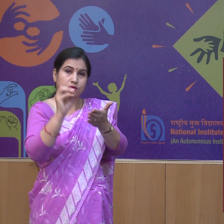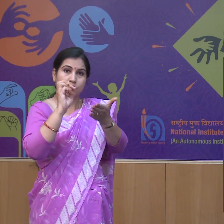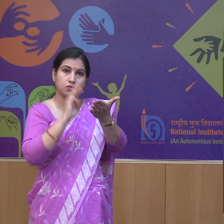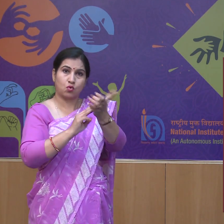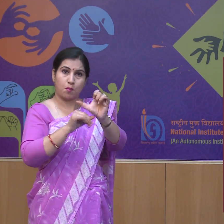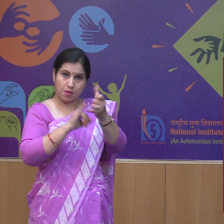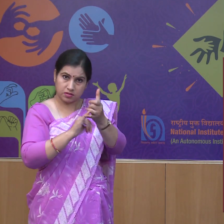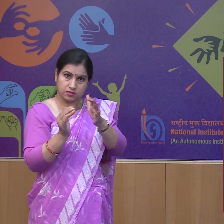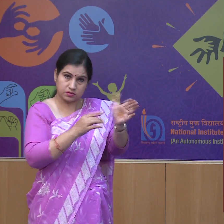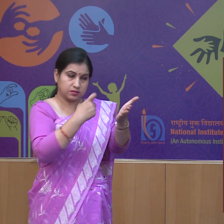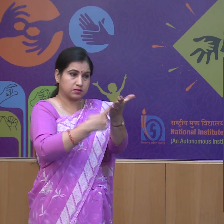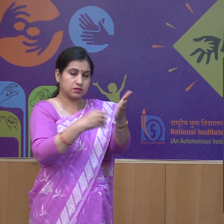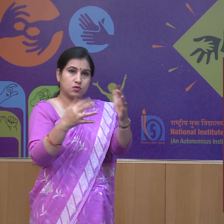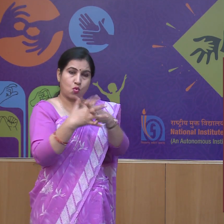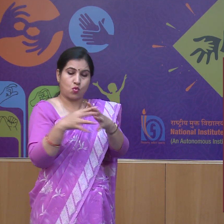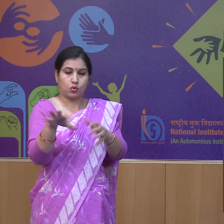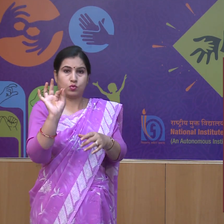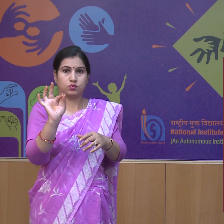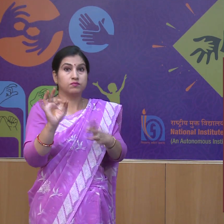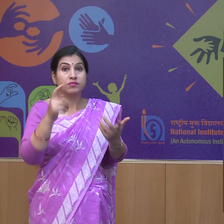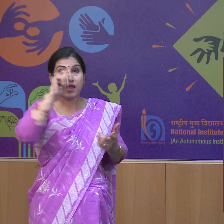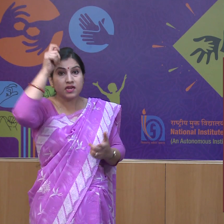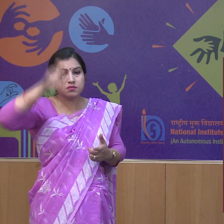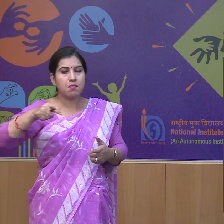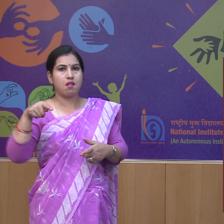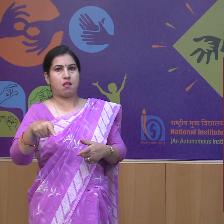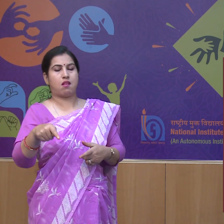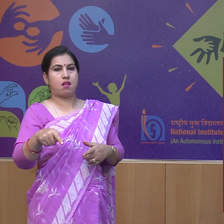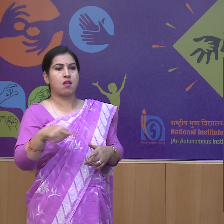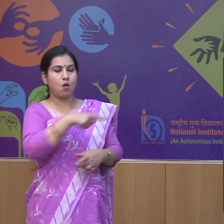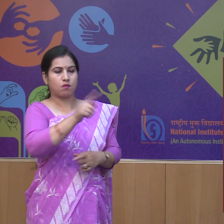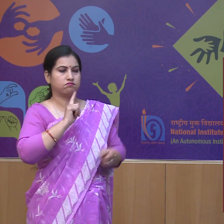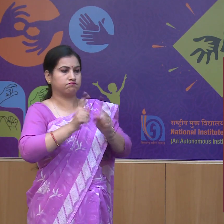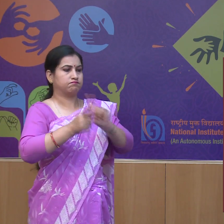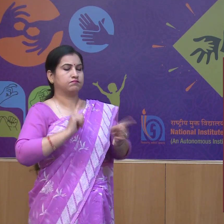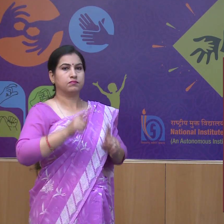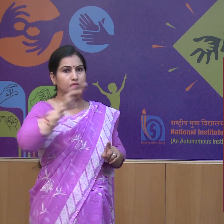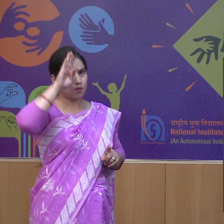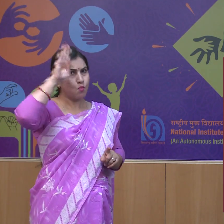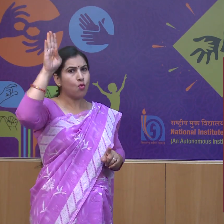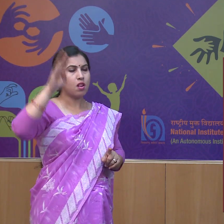the English ambassador to the court of Mughal Emperor Jahangir?